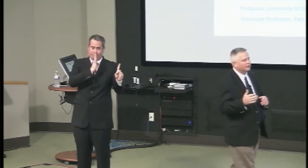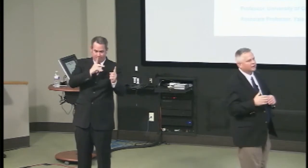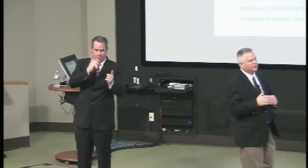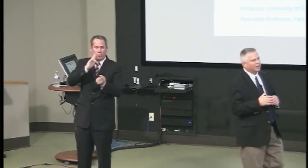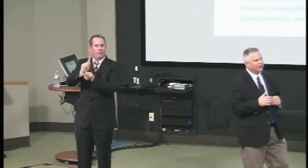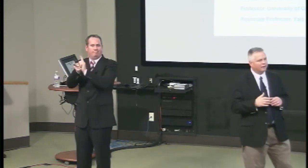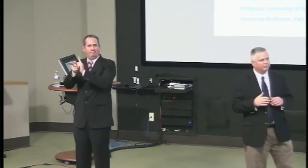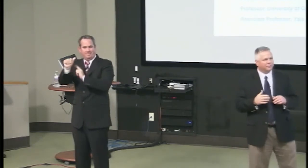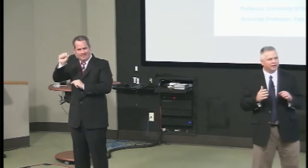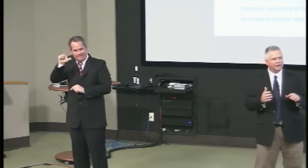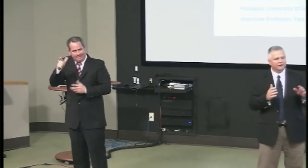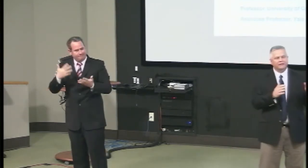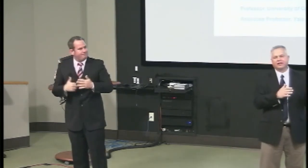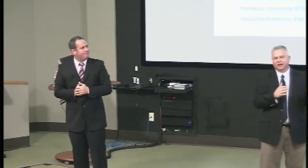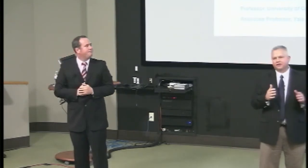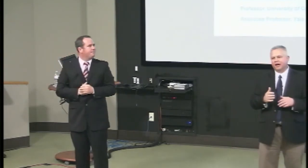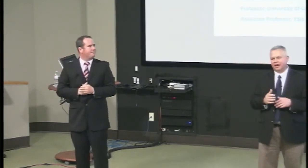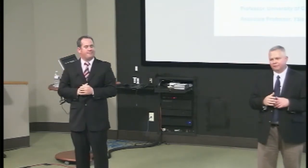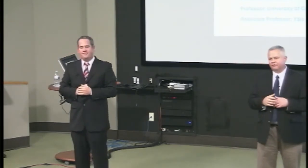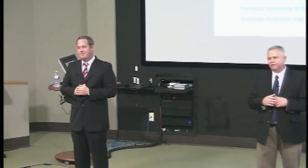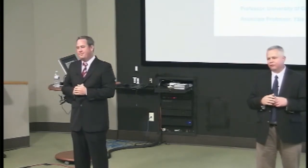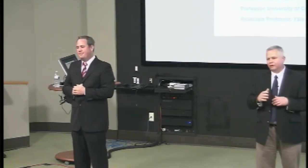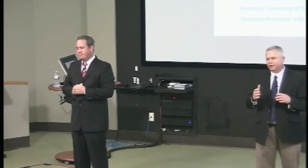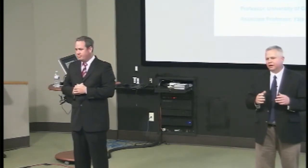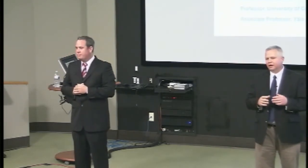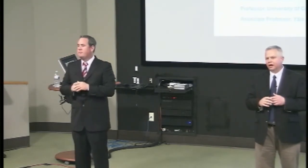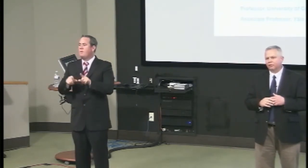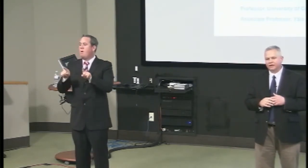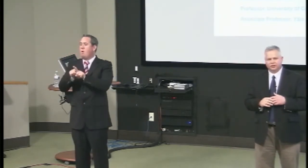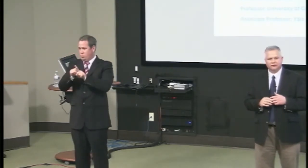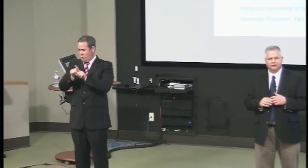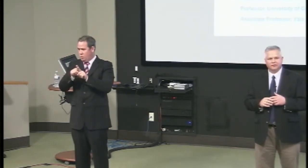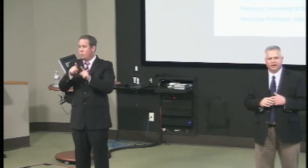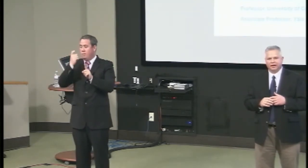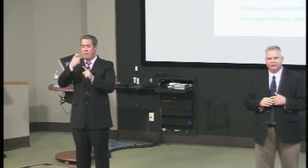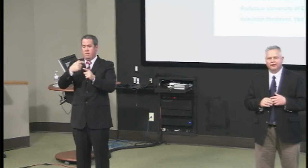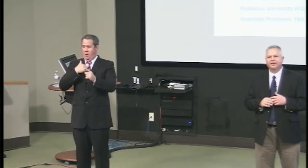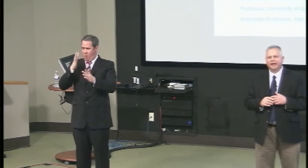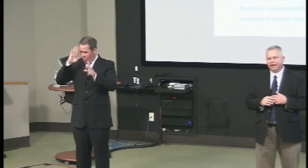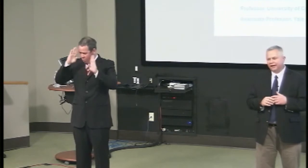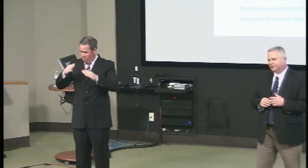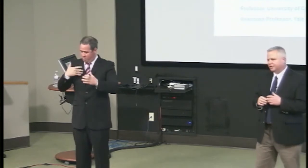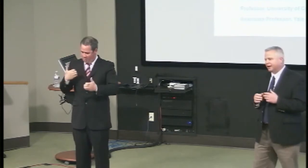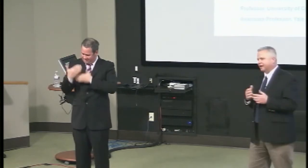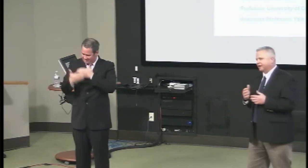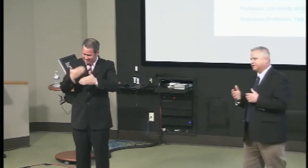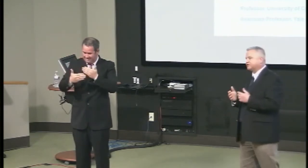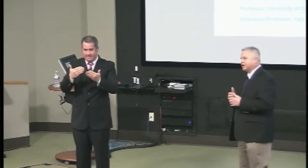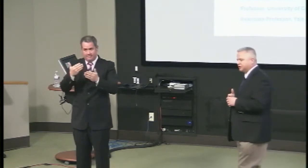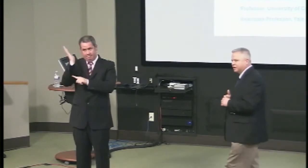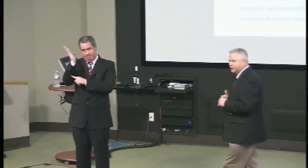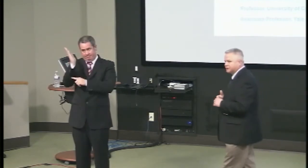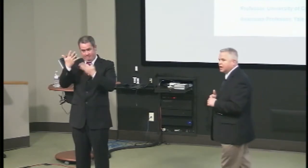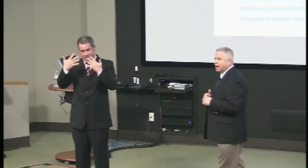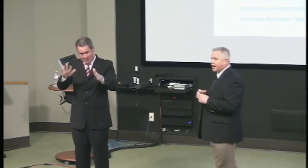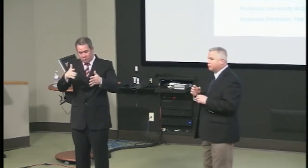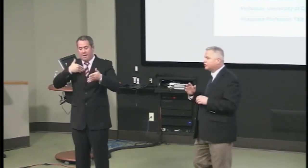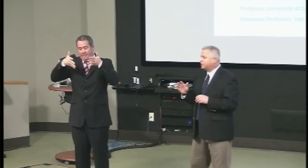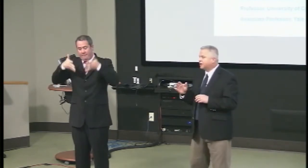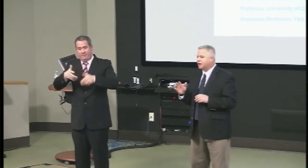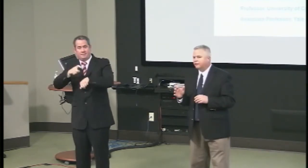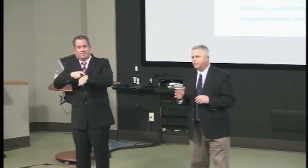talk in leaving enough time for questions and discussion, because